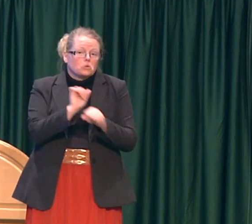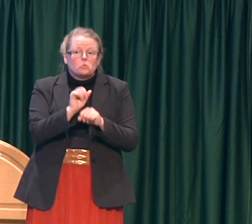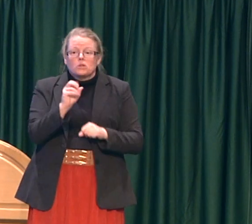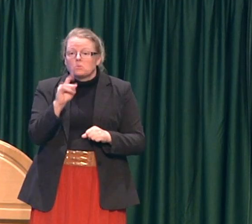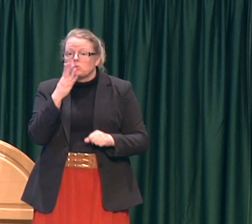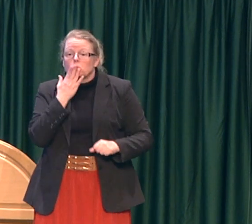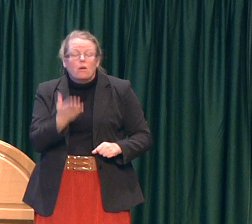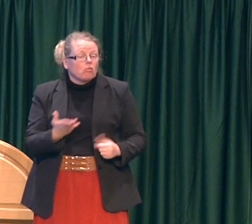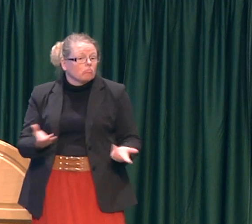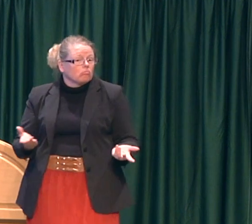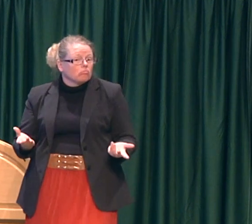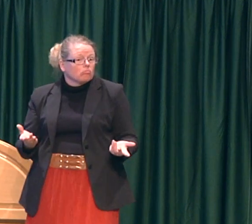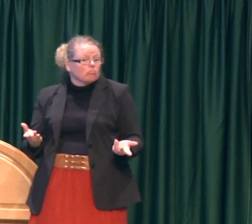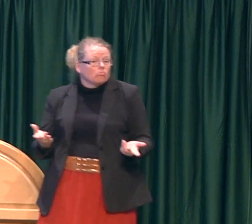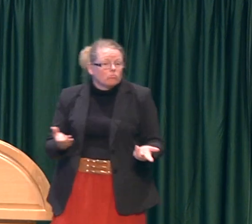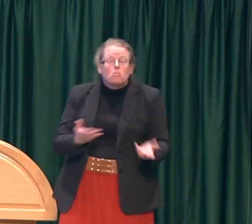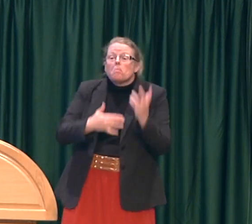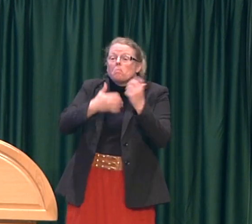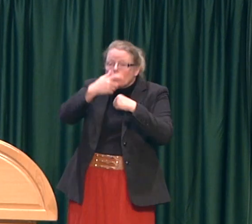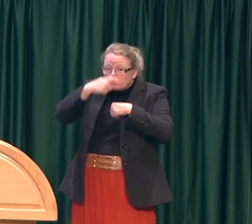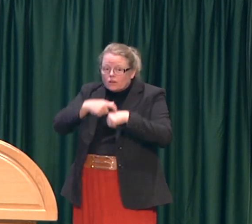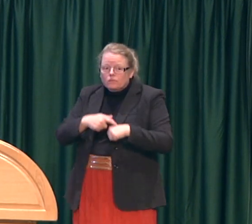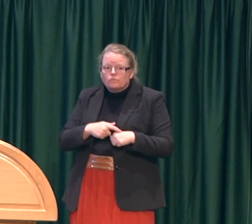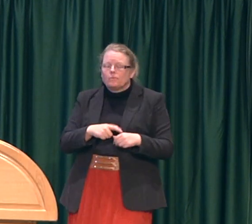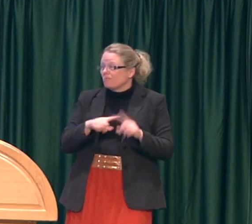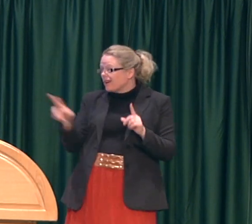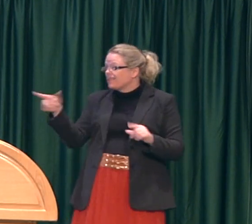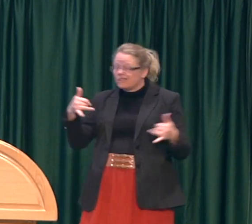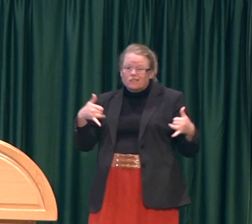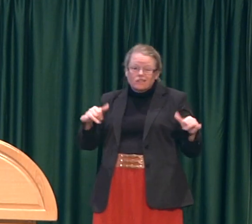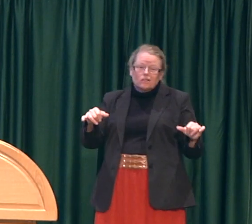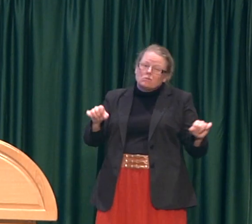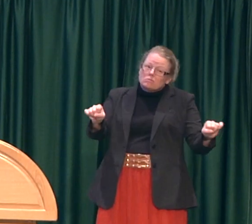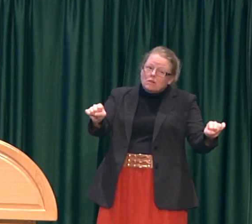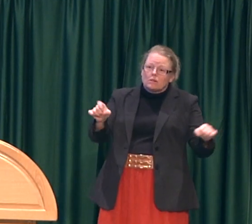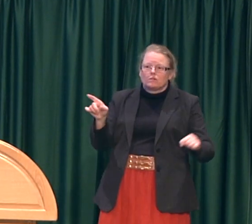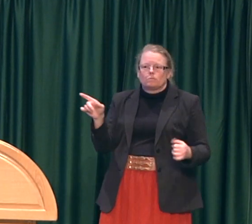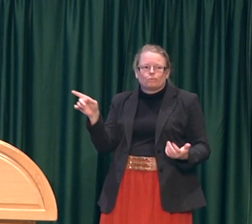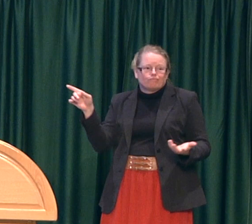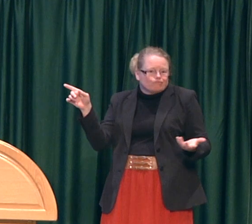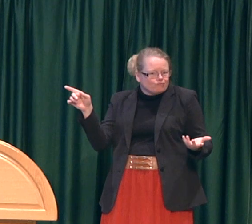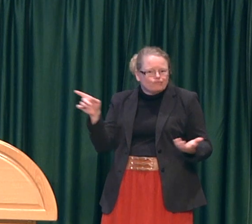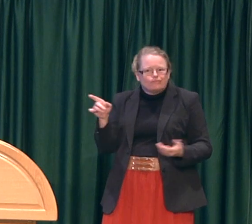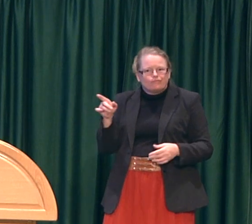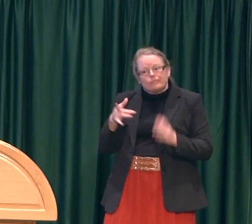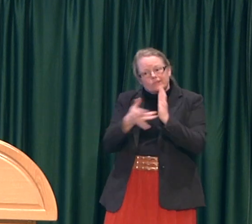Most of the time, everything runs smoothly and goes very well, most of the time. But still, it is possible that